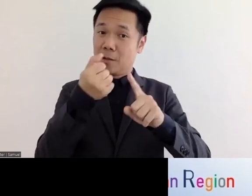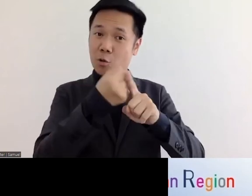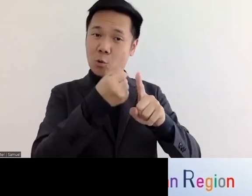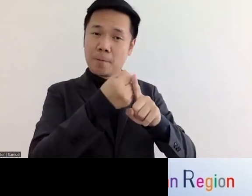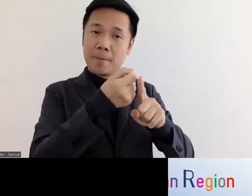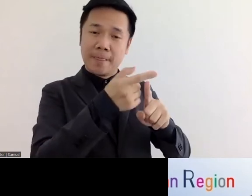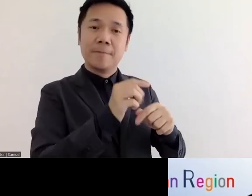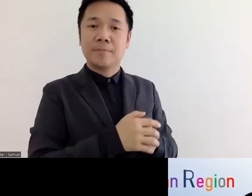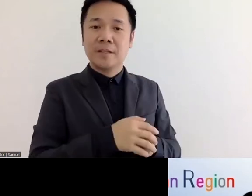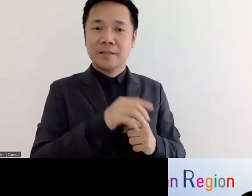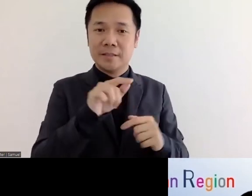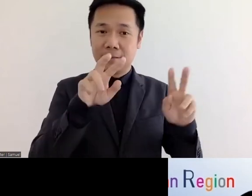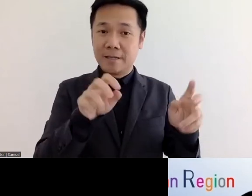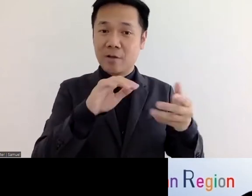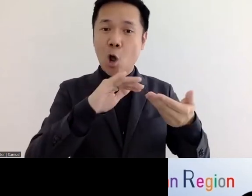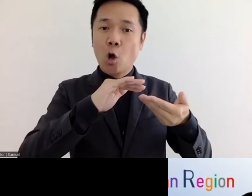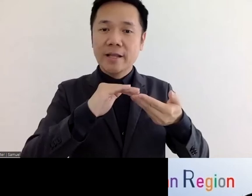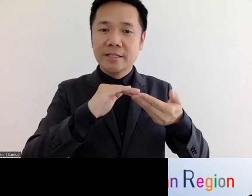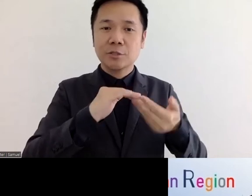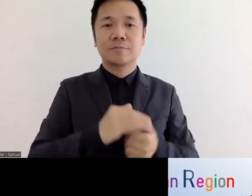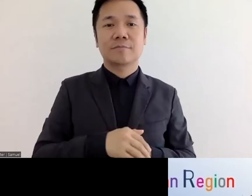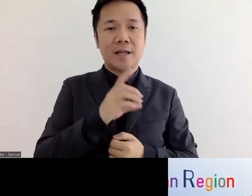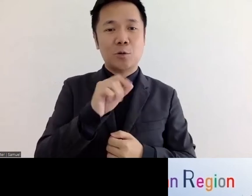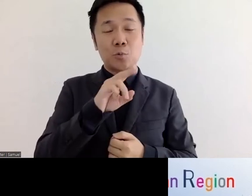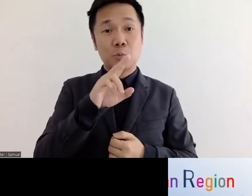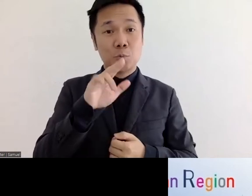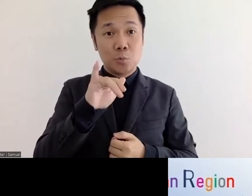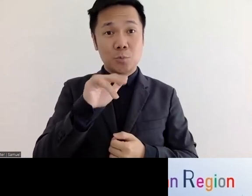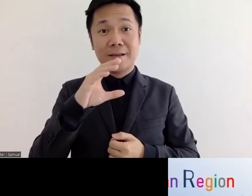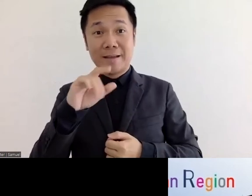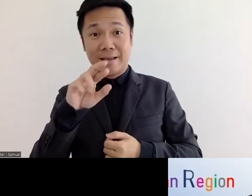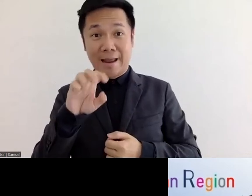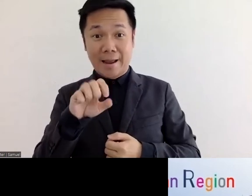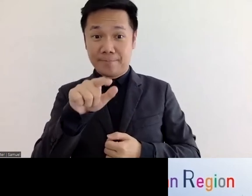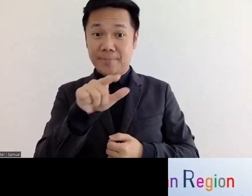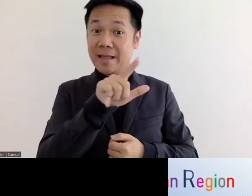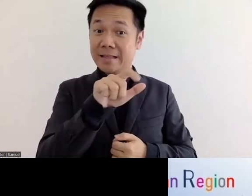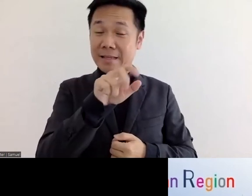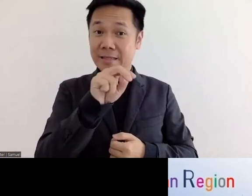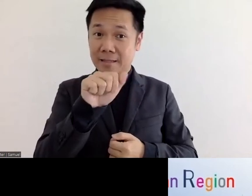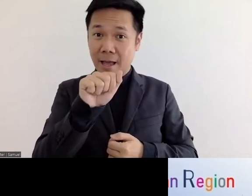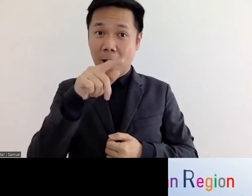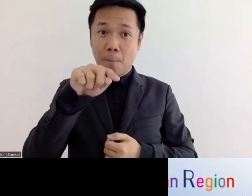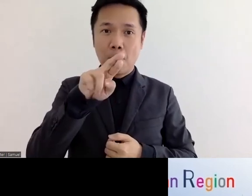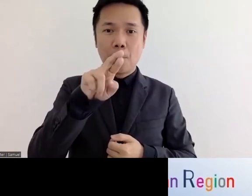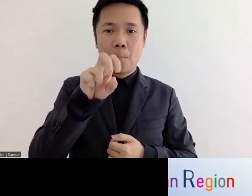Udayan Care. Ms. Lina Prasad is a trained lawyer based out of Delhi with over 20 years